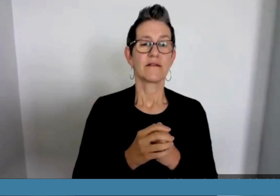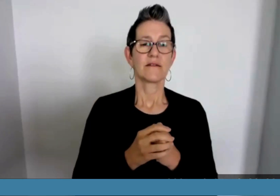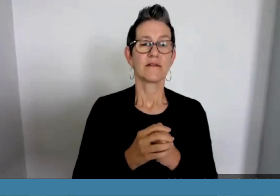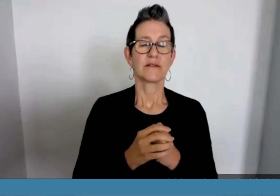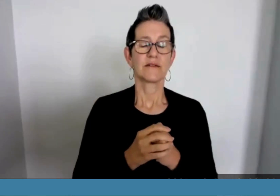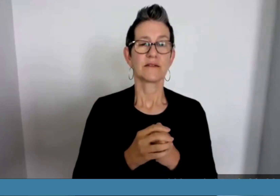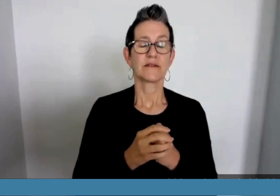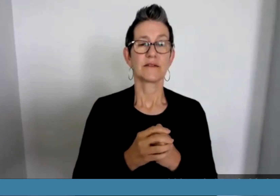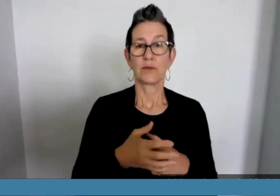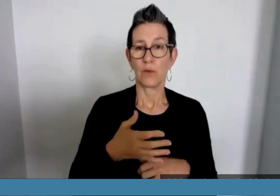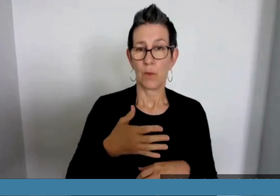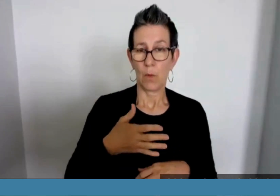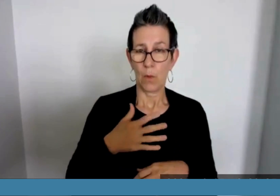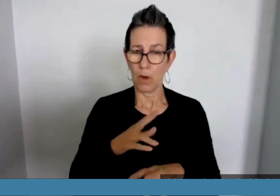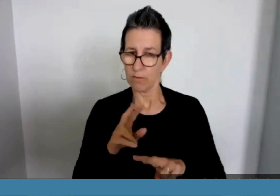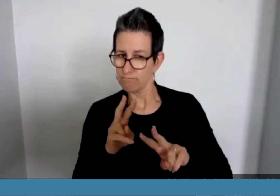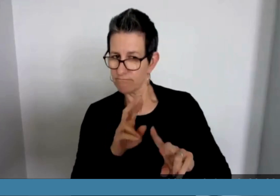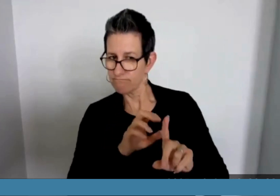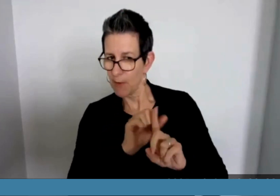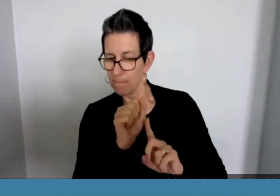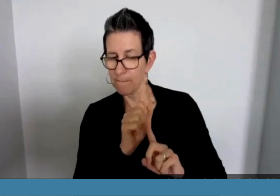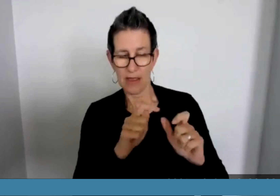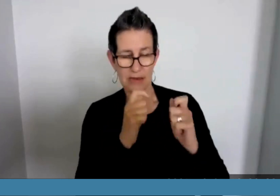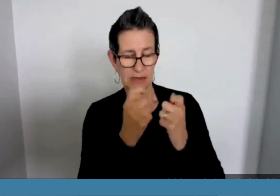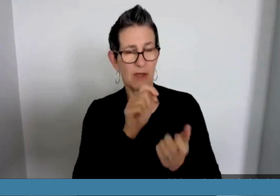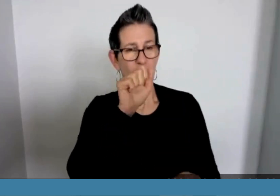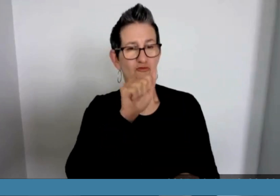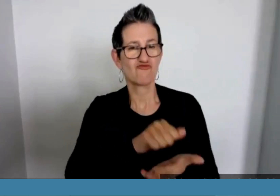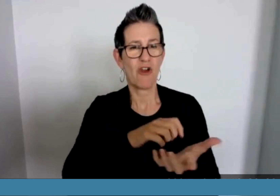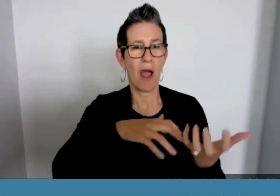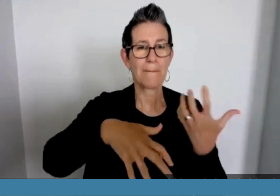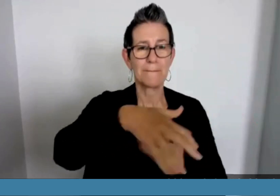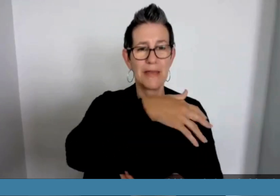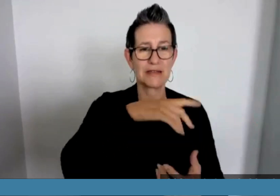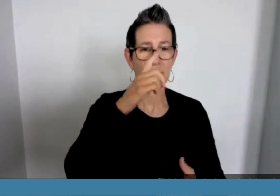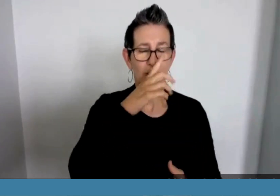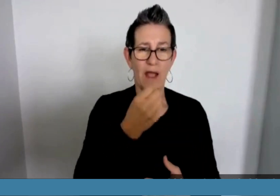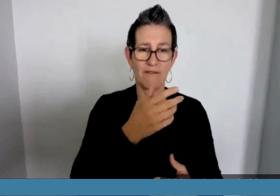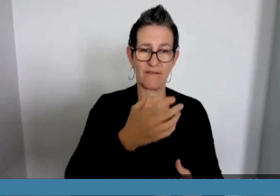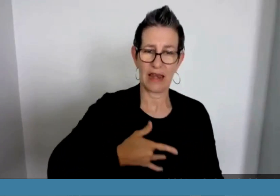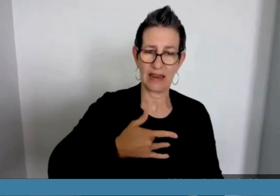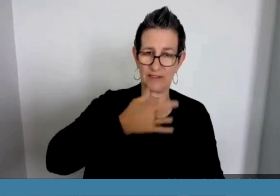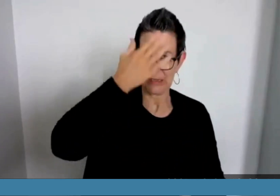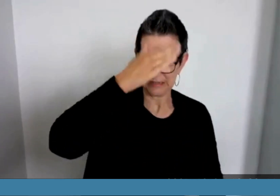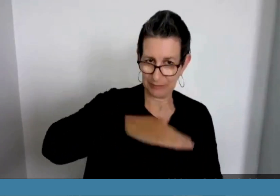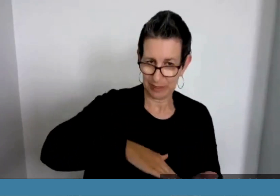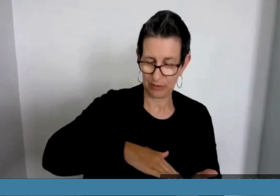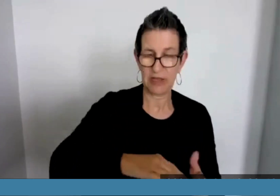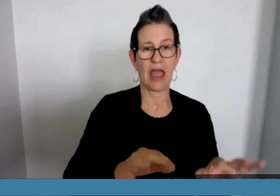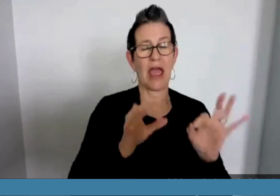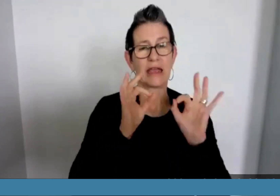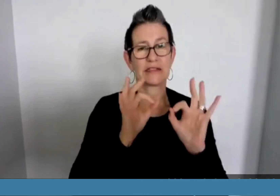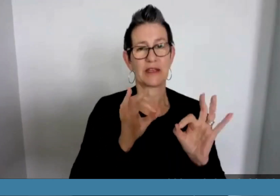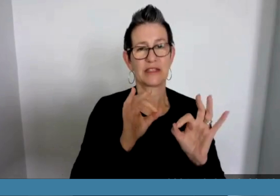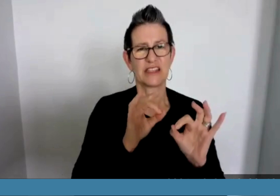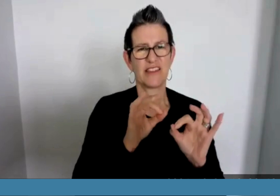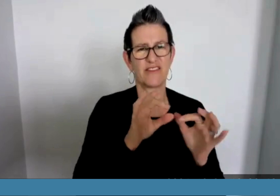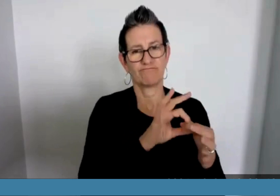we're looking for are teams who have the right mix of lived experience, especially people with relevant lived experience in